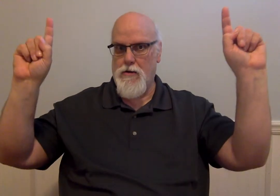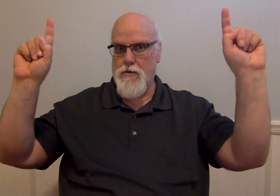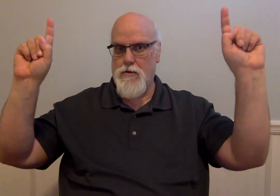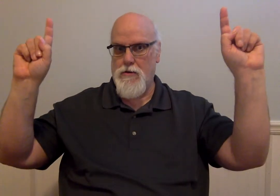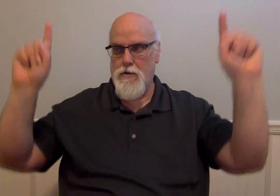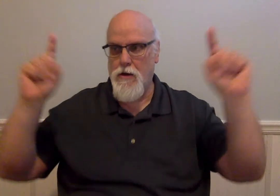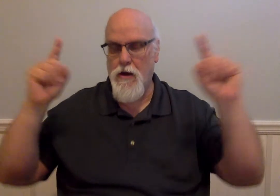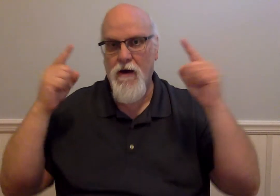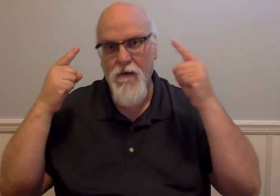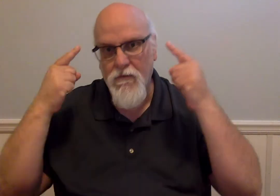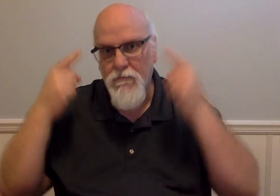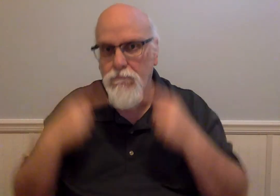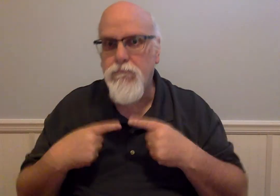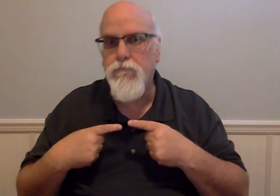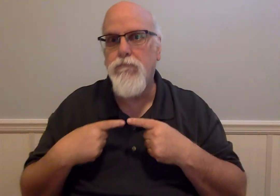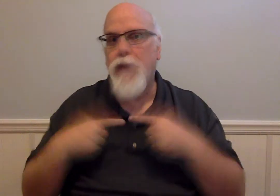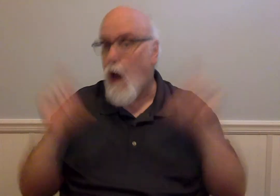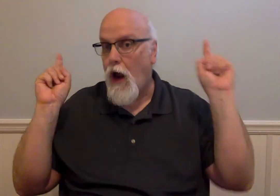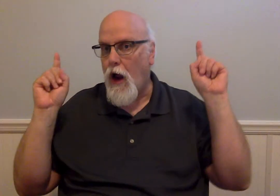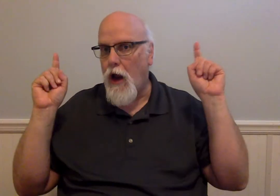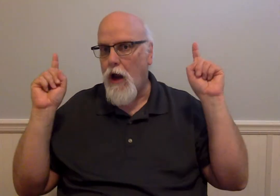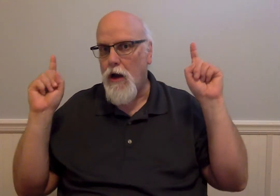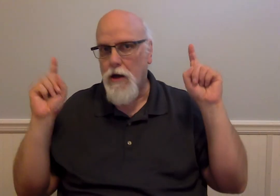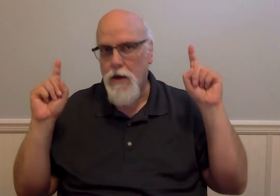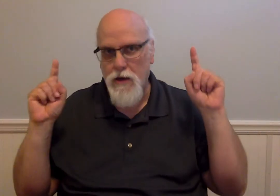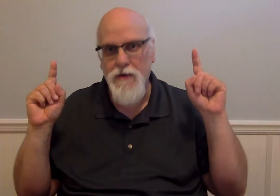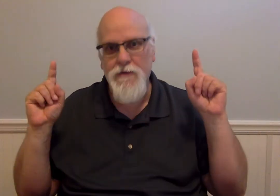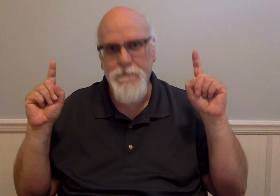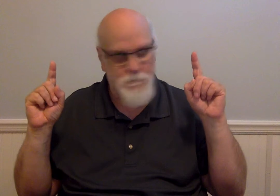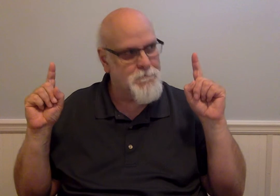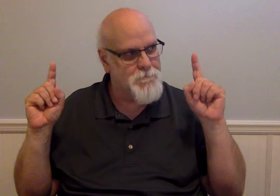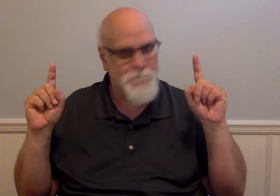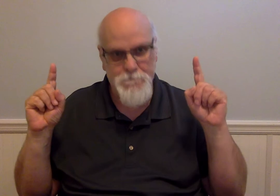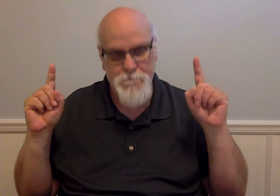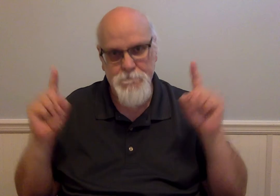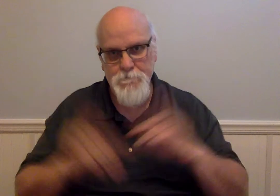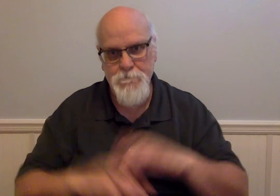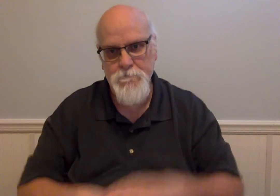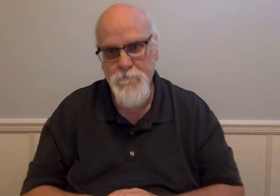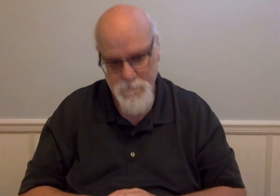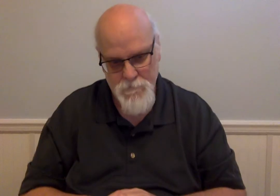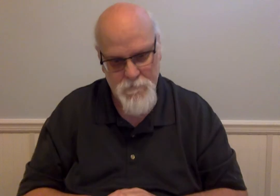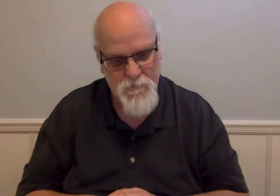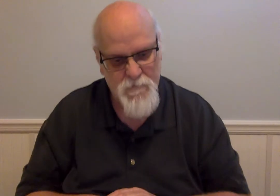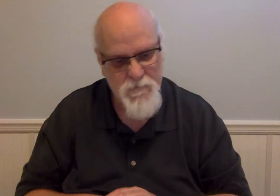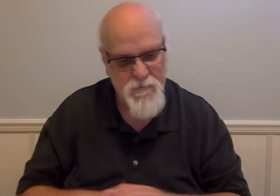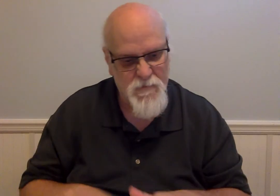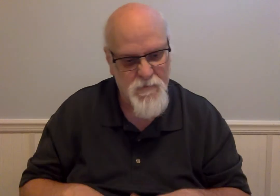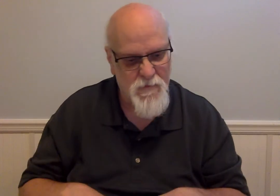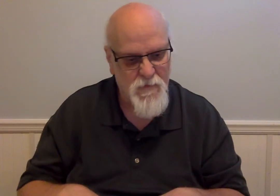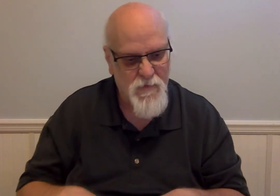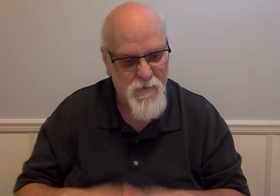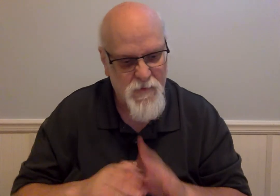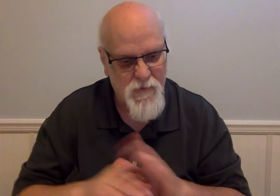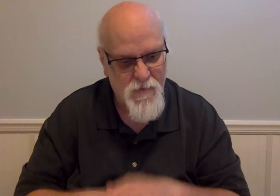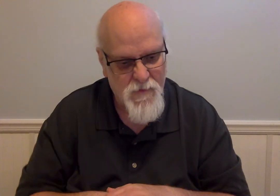finally, finally, finally. So flip out, finally.